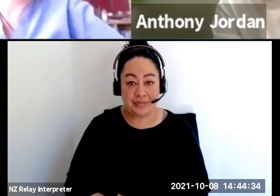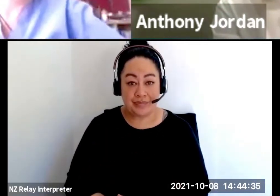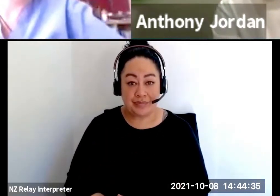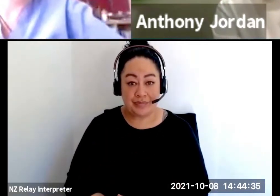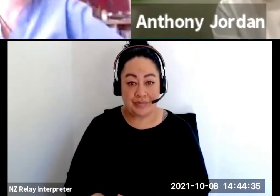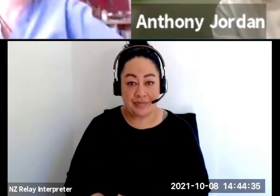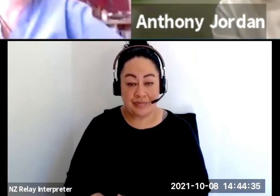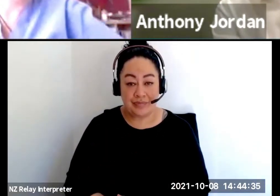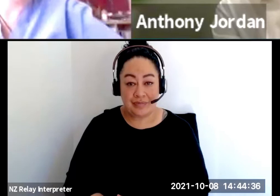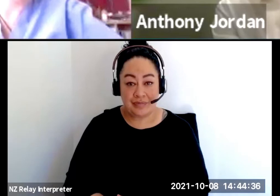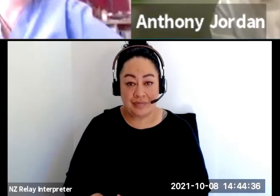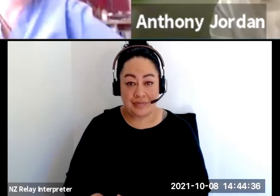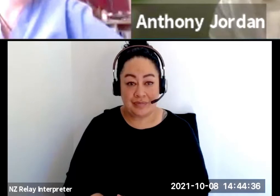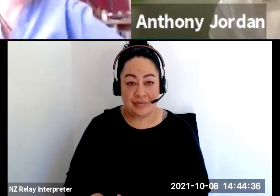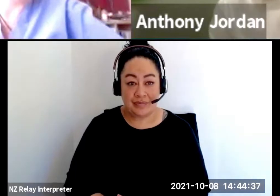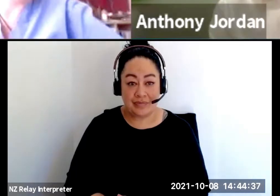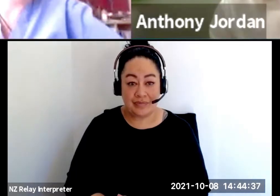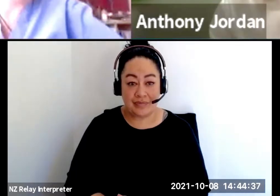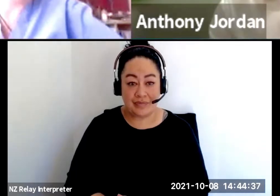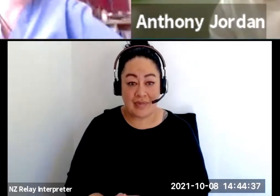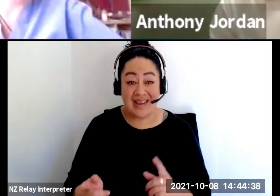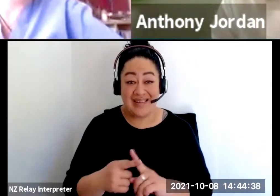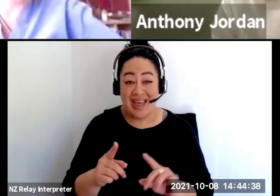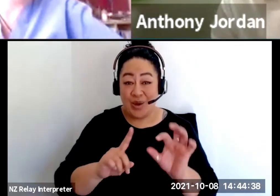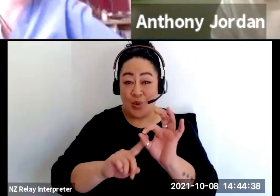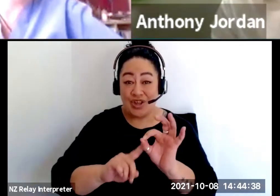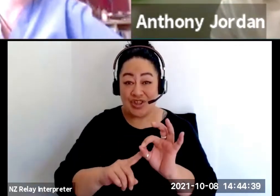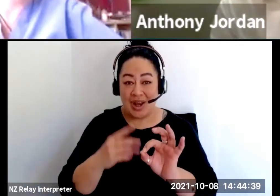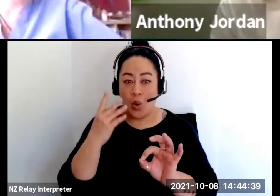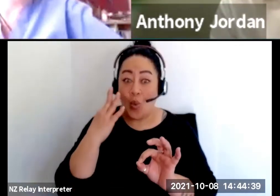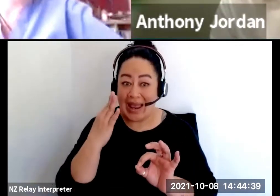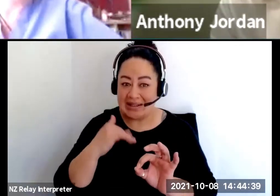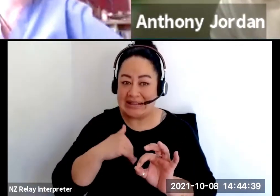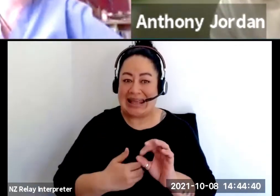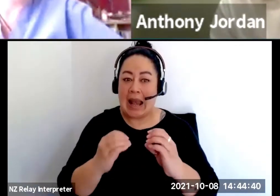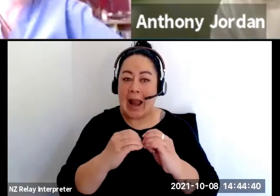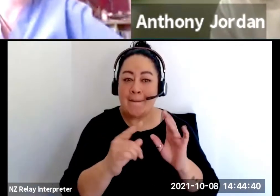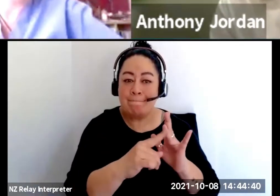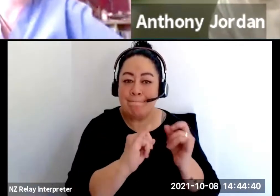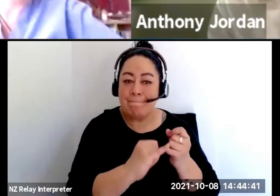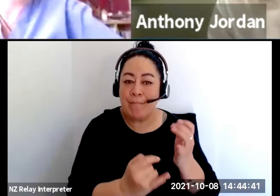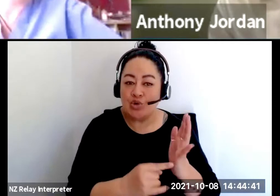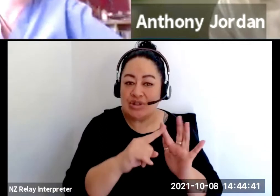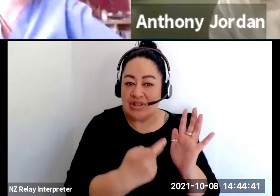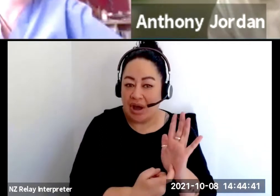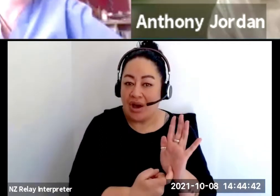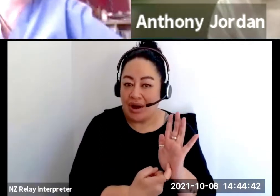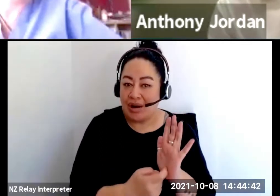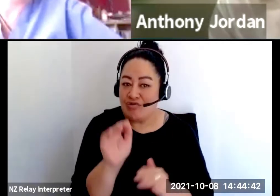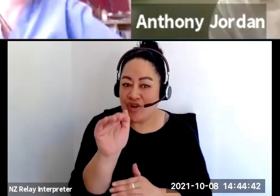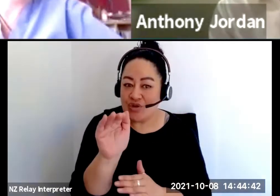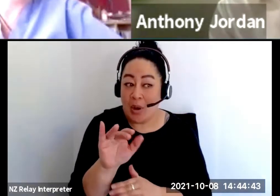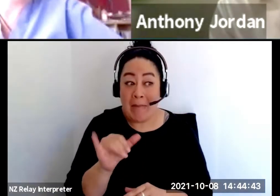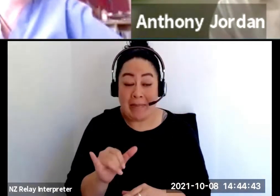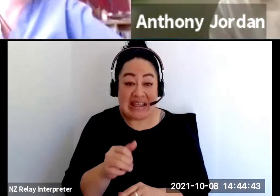likelihood is when we will need a booster, somewhere around 6 months, 9 months after